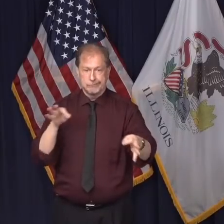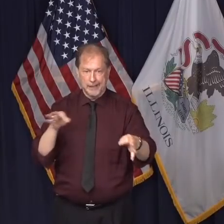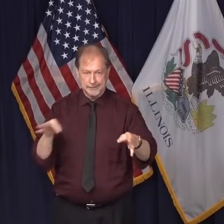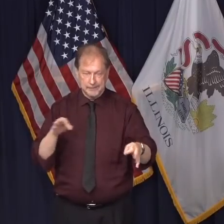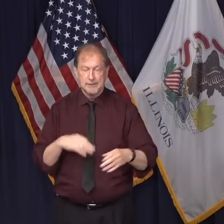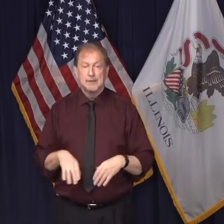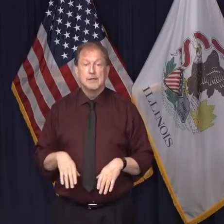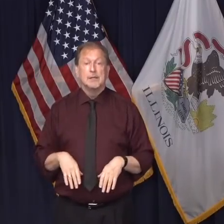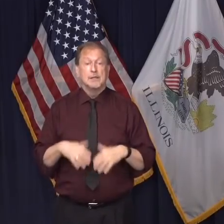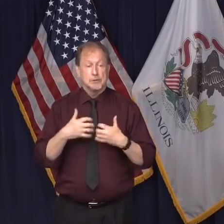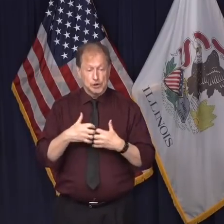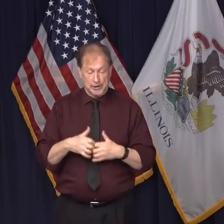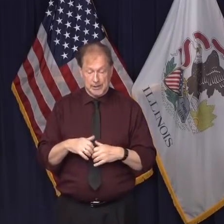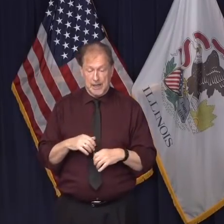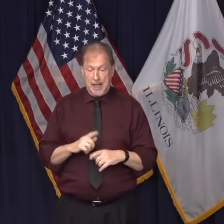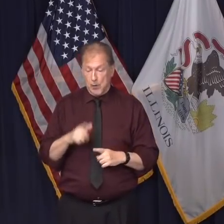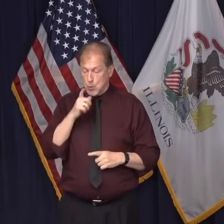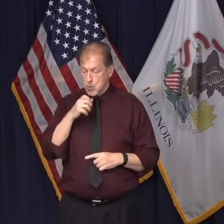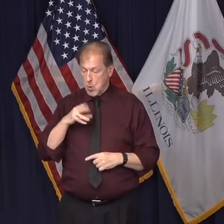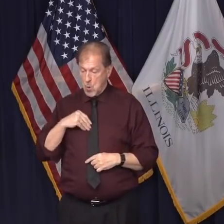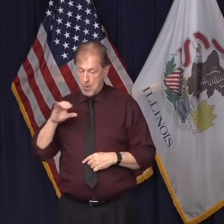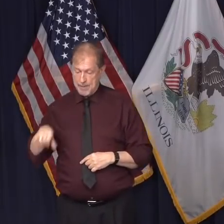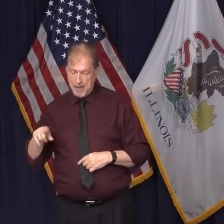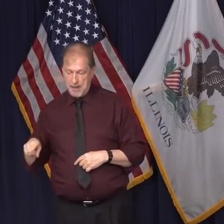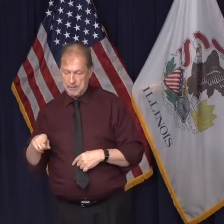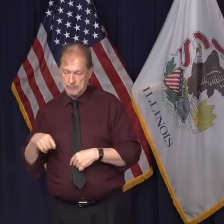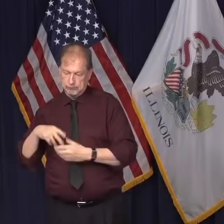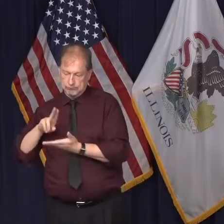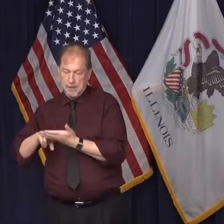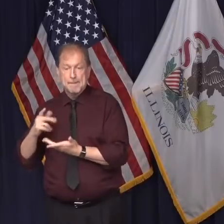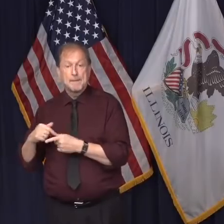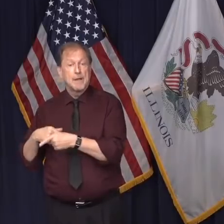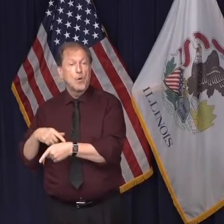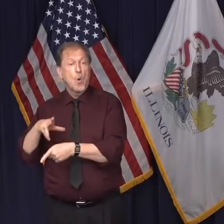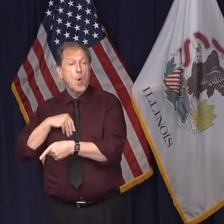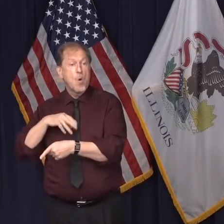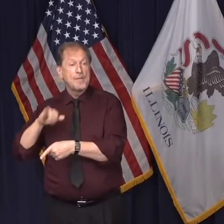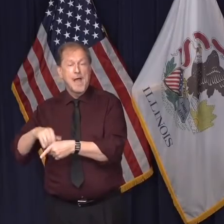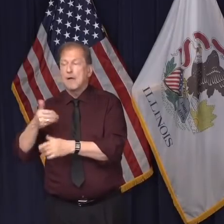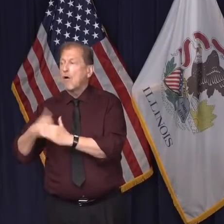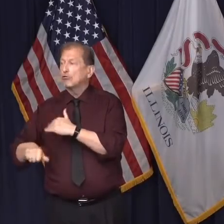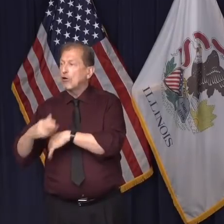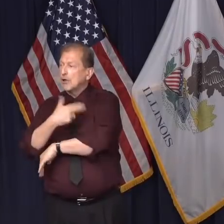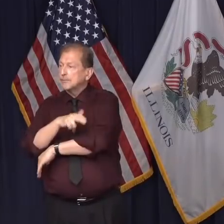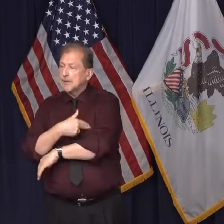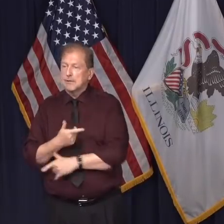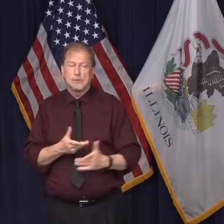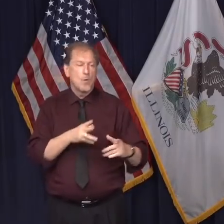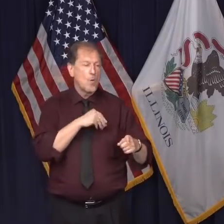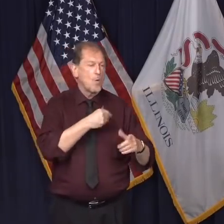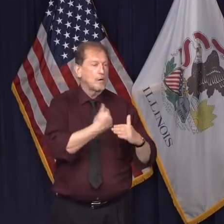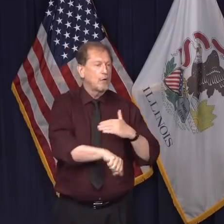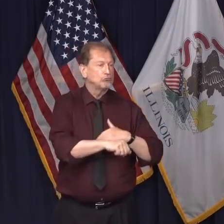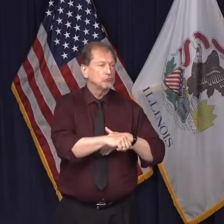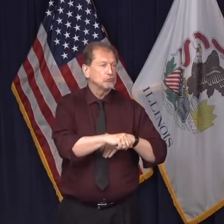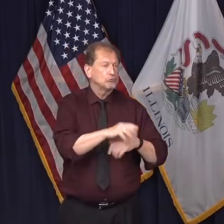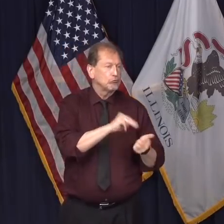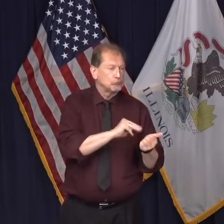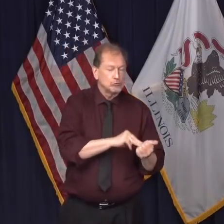contracting with the existing owners of those. They may be hospitals, they may be doctors or others, or commercial